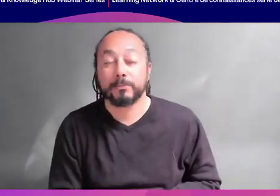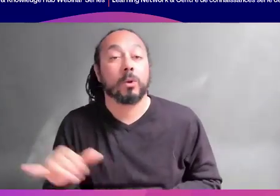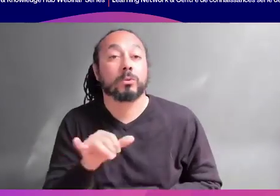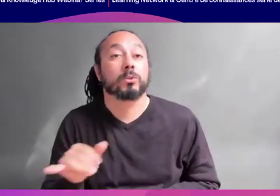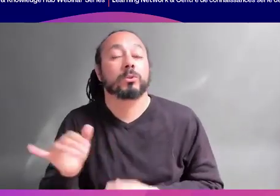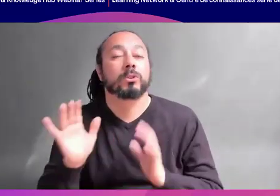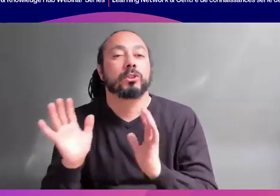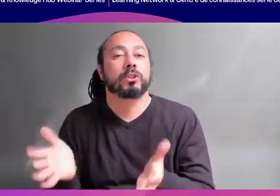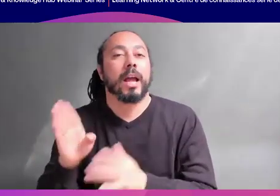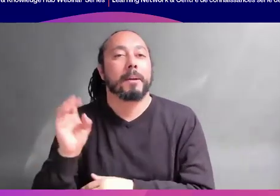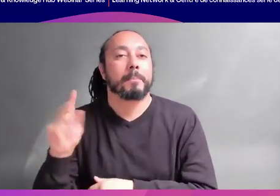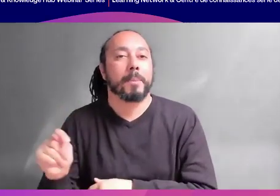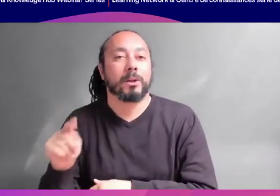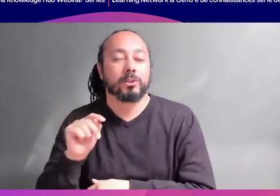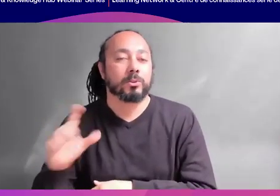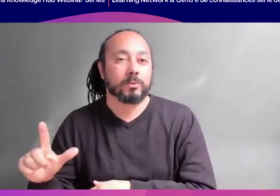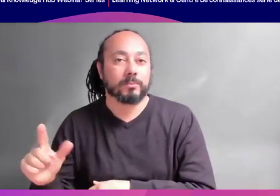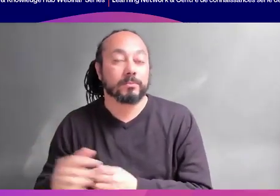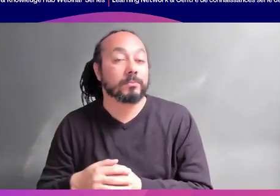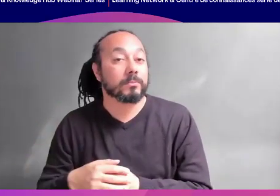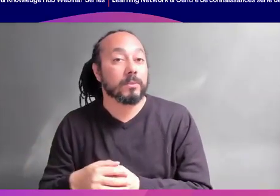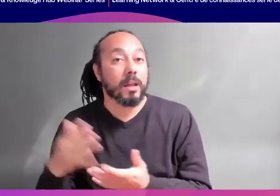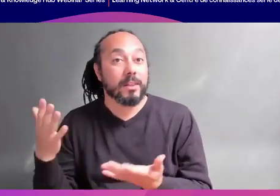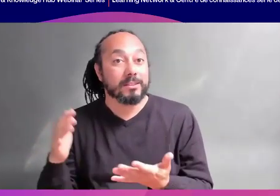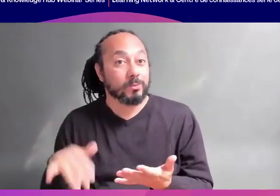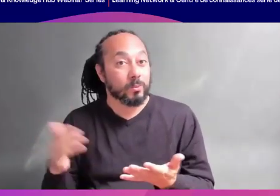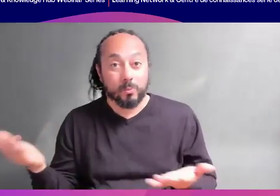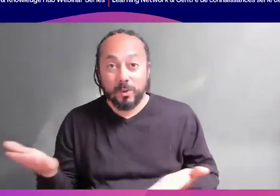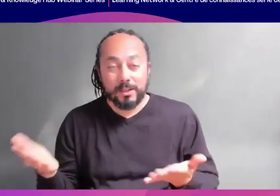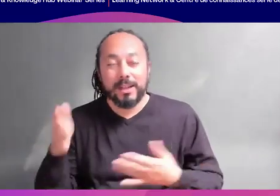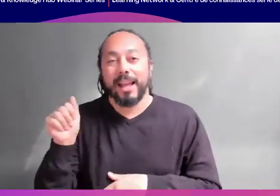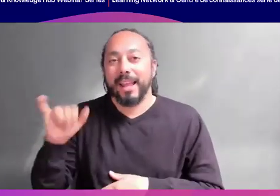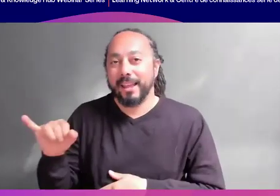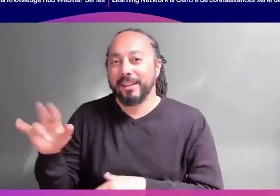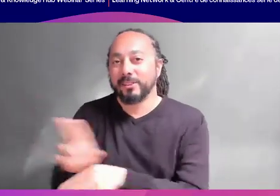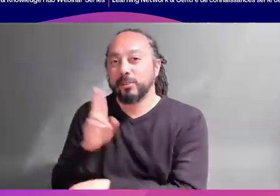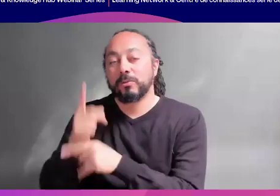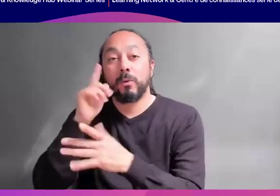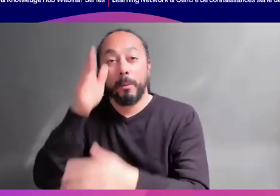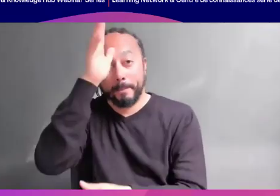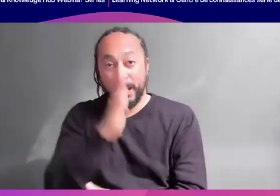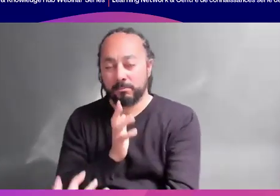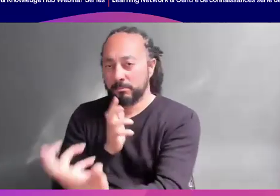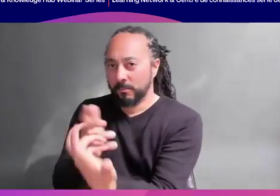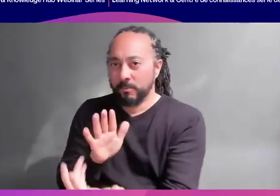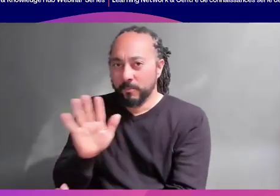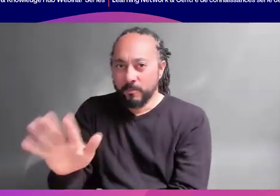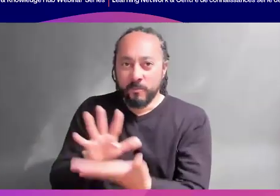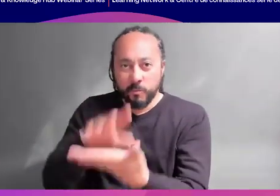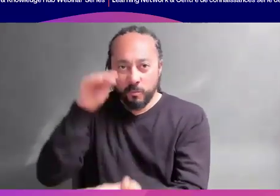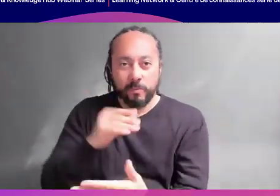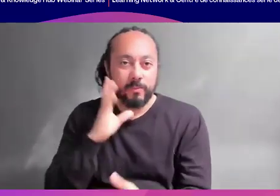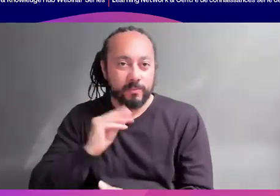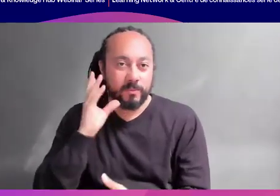tool, which involves using AI to offer parents a more personalized, tailored learning experience. So